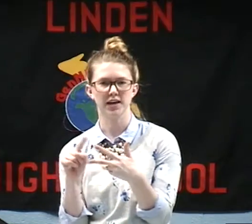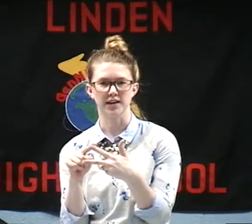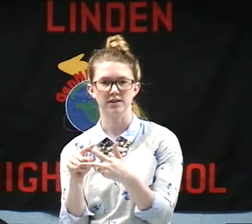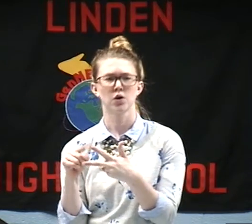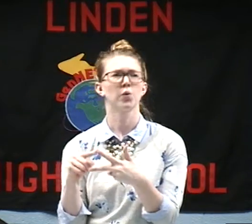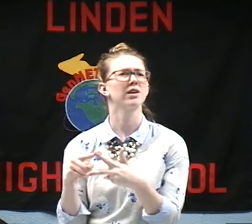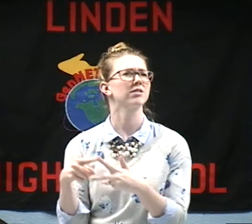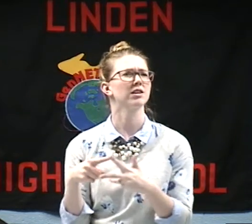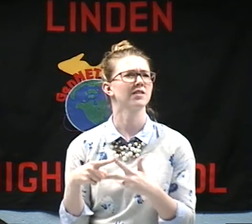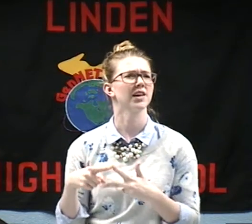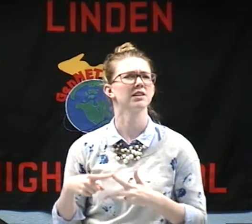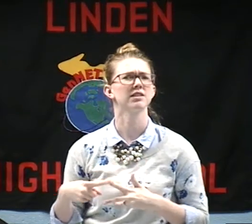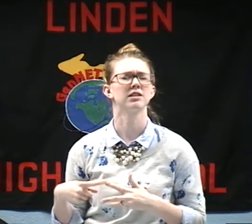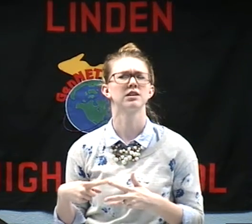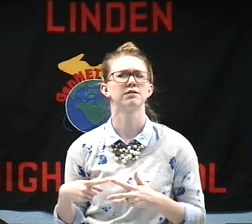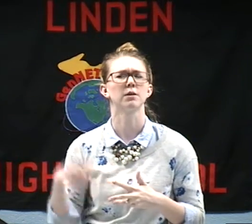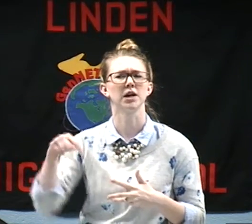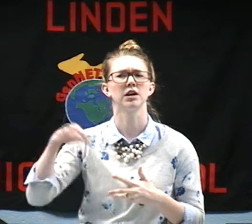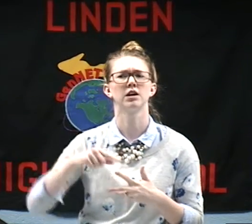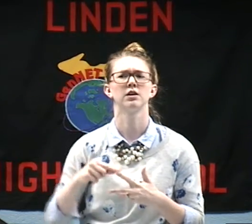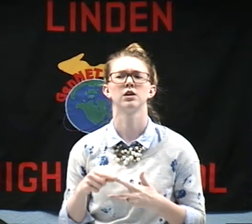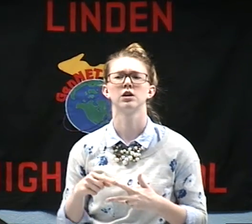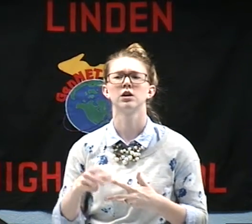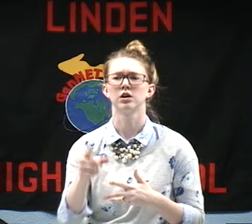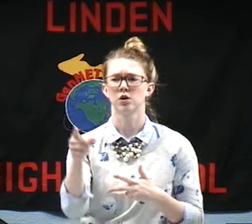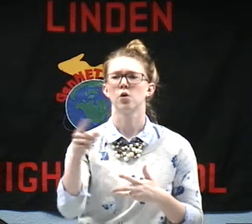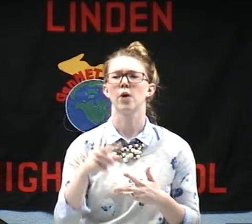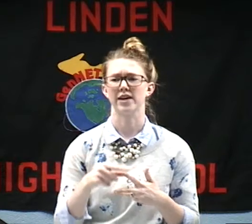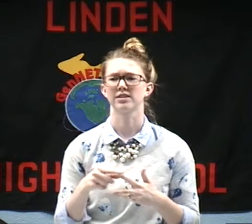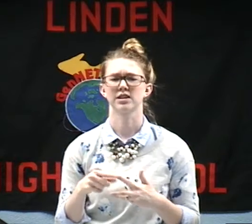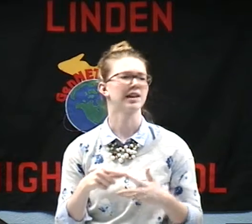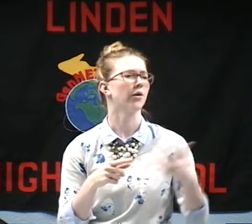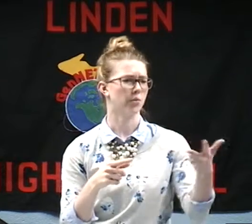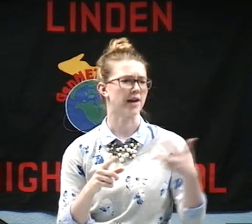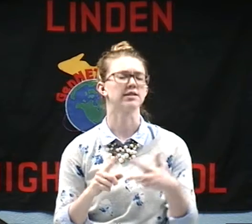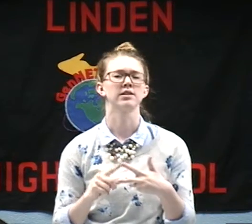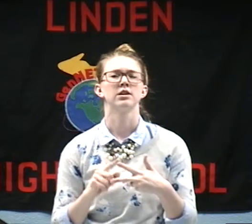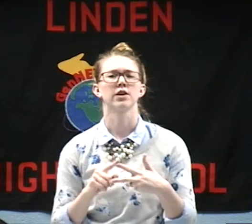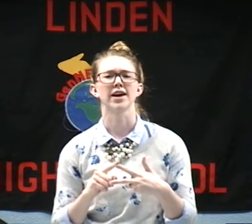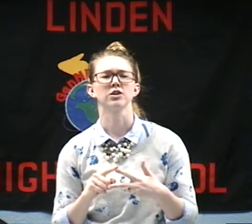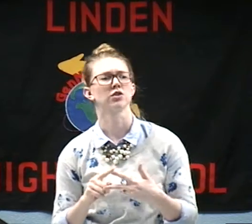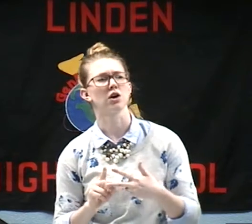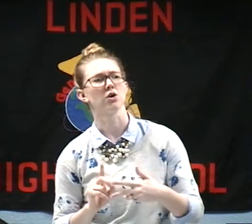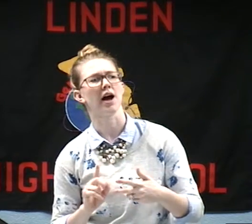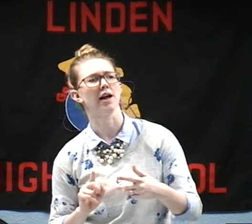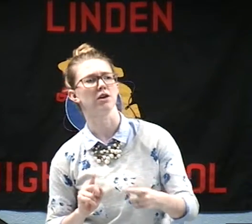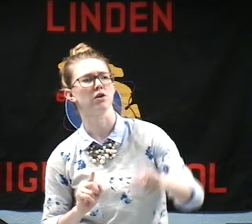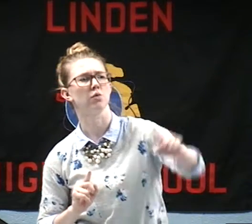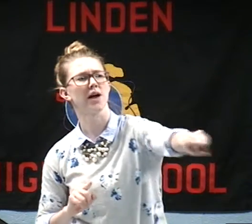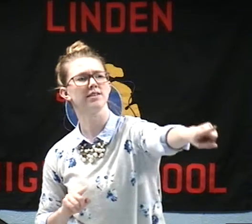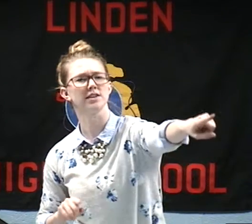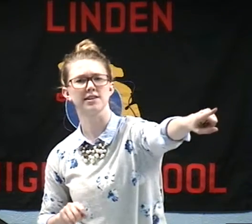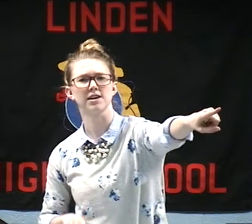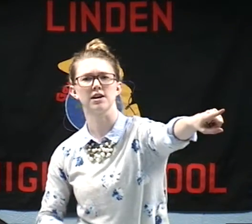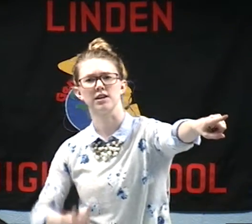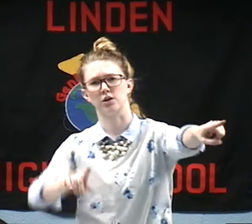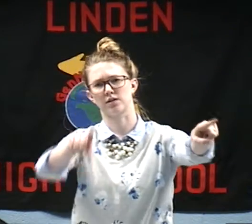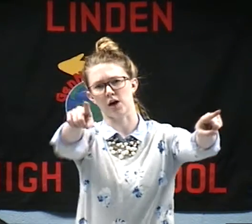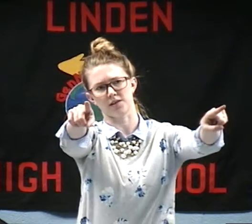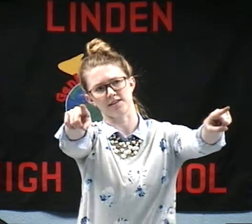Vegas, where is Las Vegas? West. From here? West, southwest. Okay, so I know west is there and I know south is